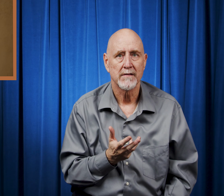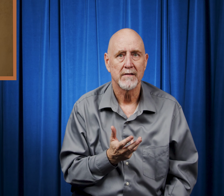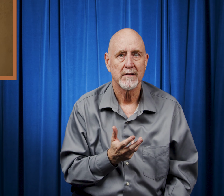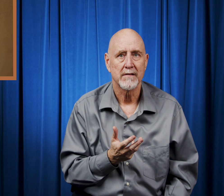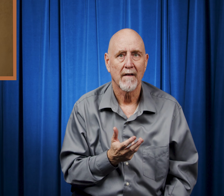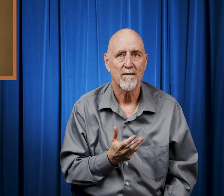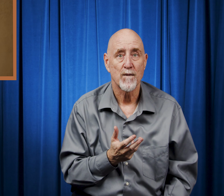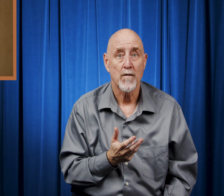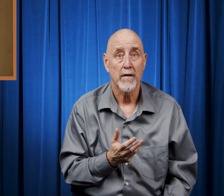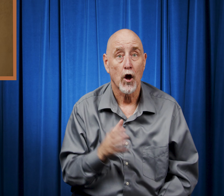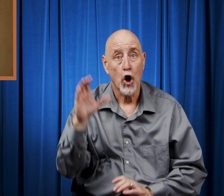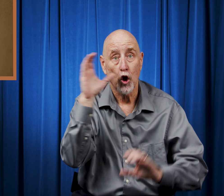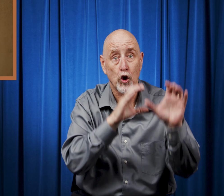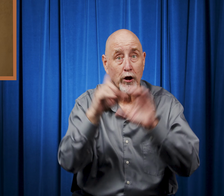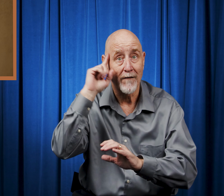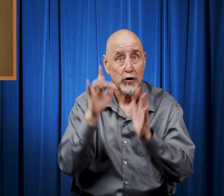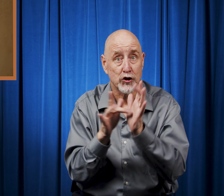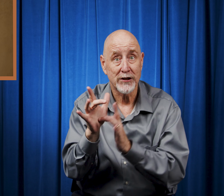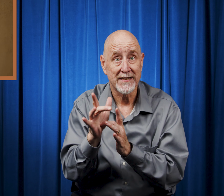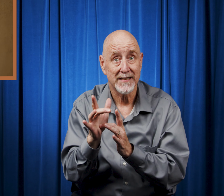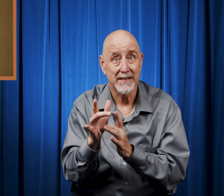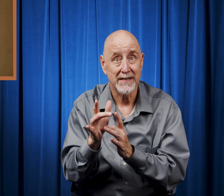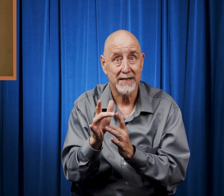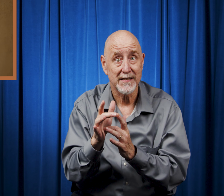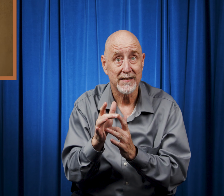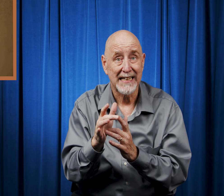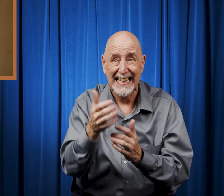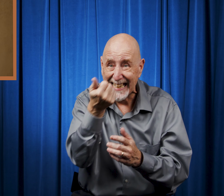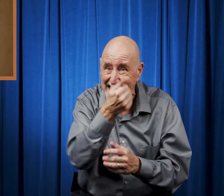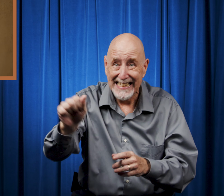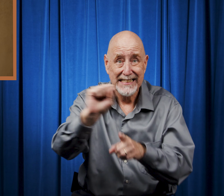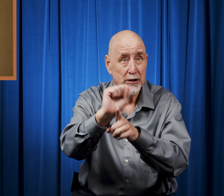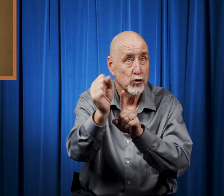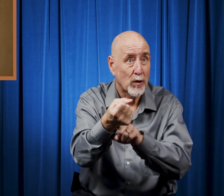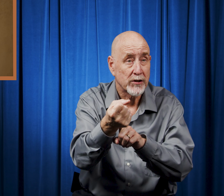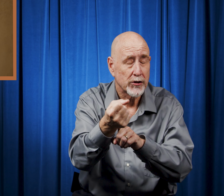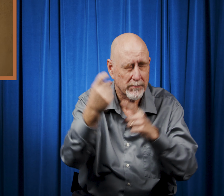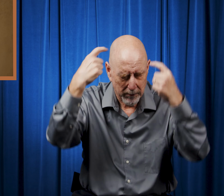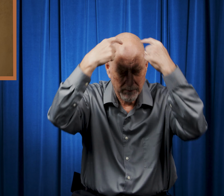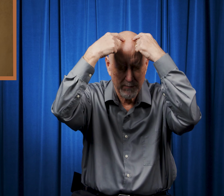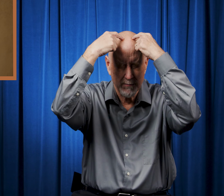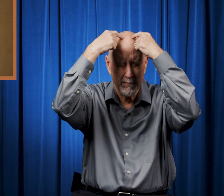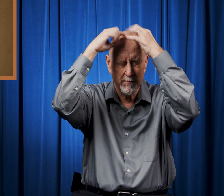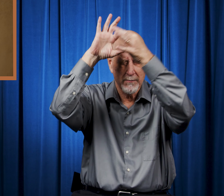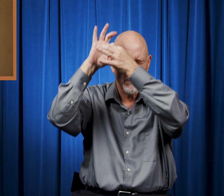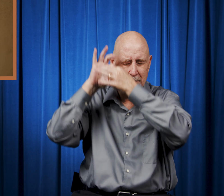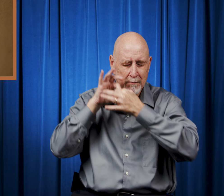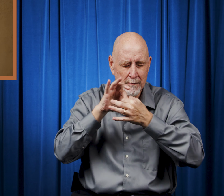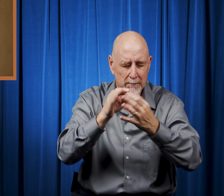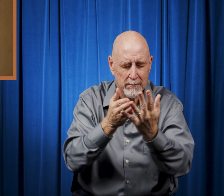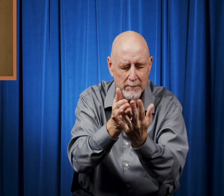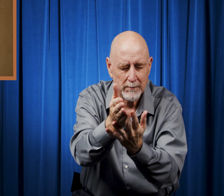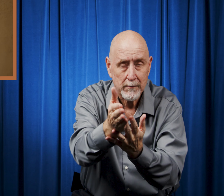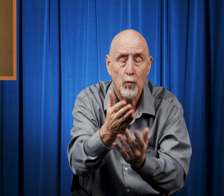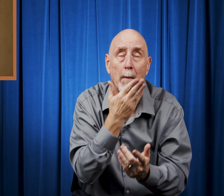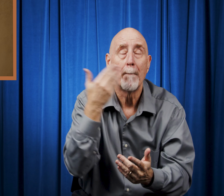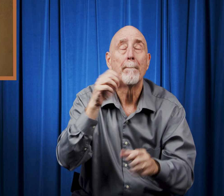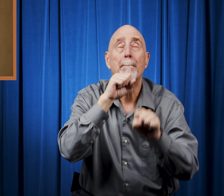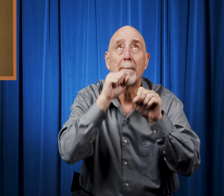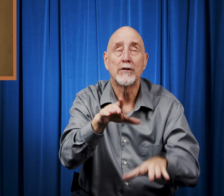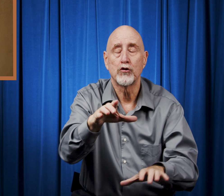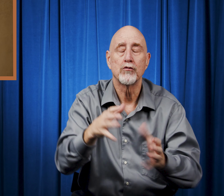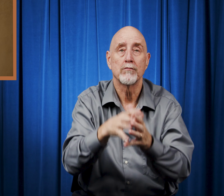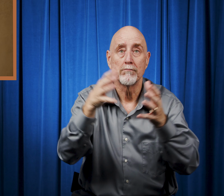that direction. Looking for Jesus in every aspect or every situation will greatly bless your